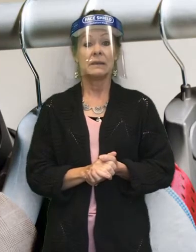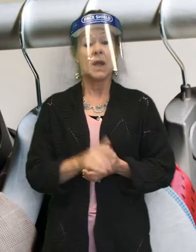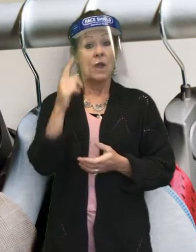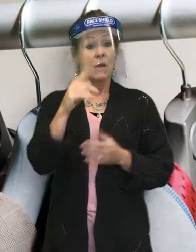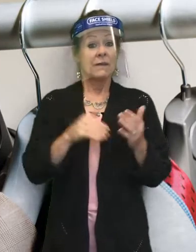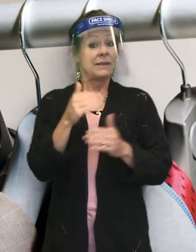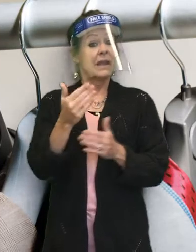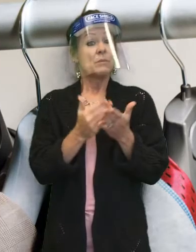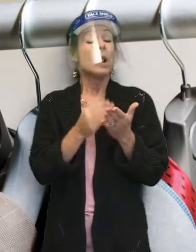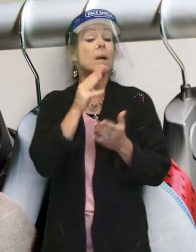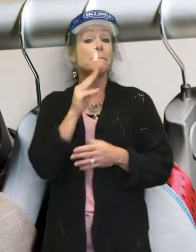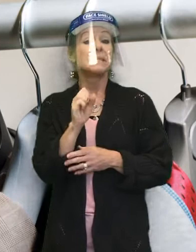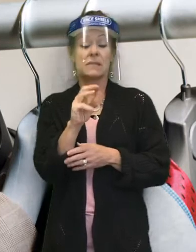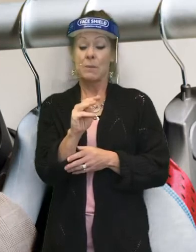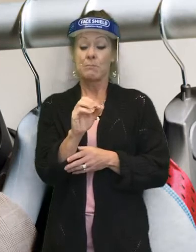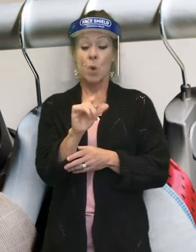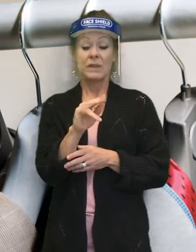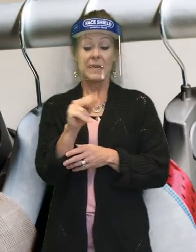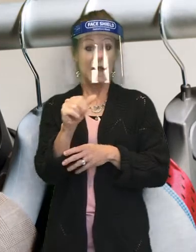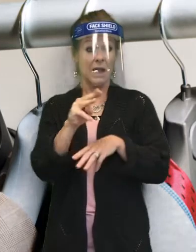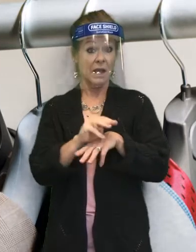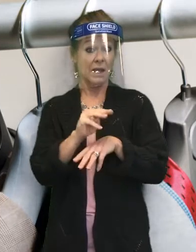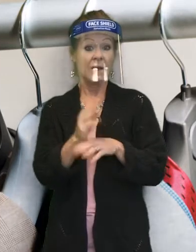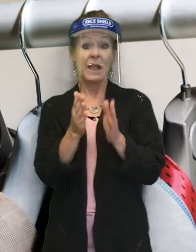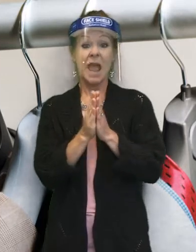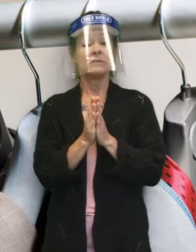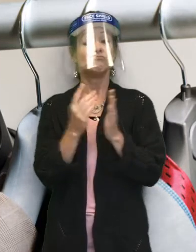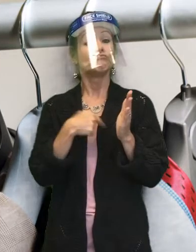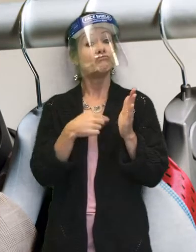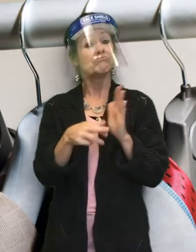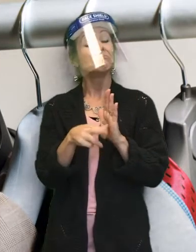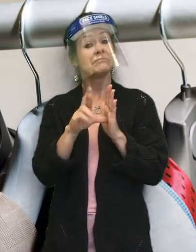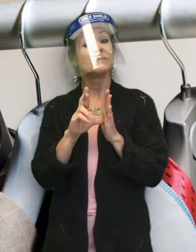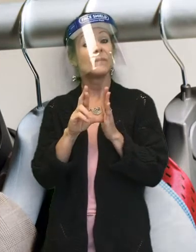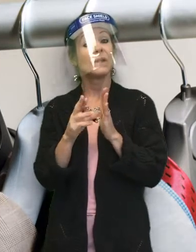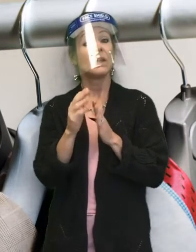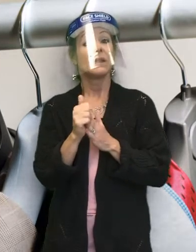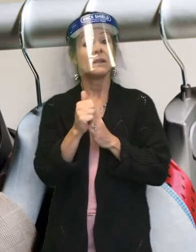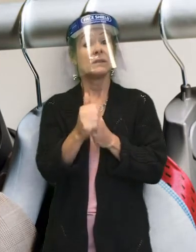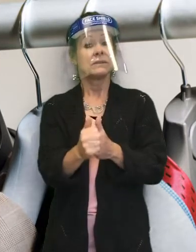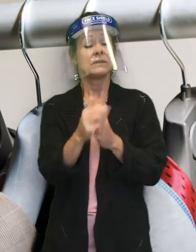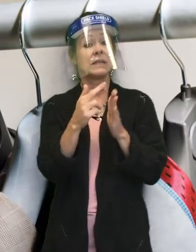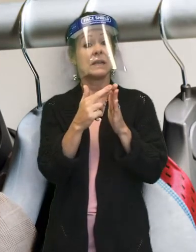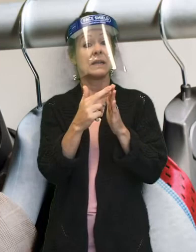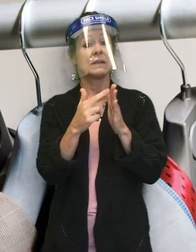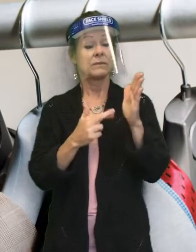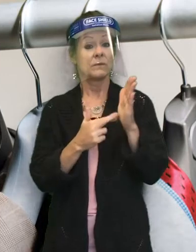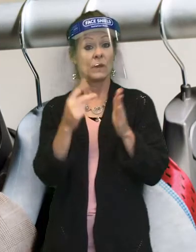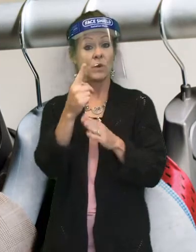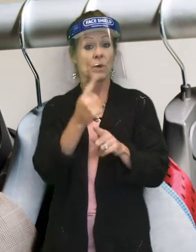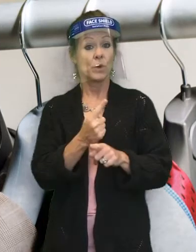For the next part, Mrs. Molina has asked that we just go over the guidelines for appropriate dress